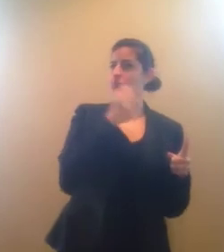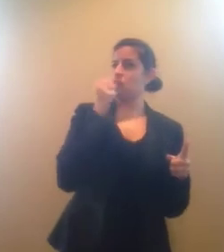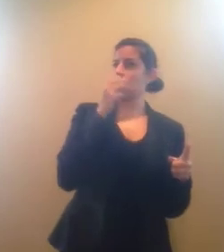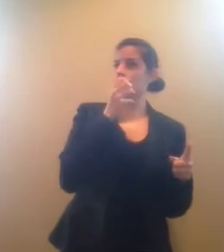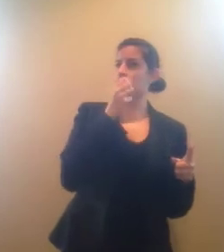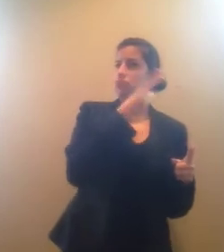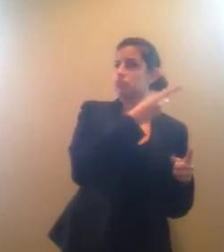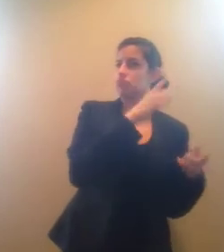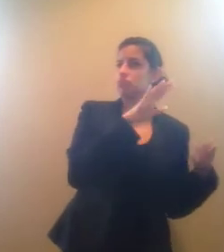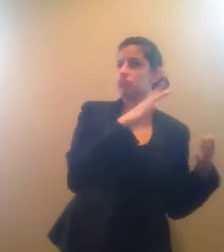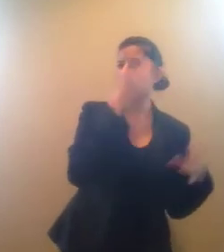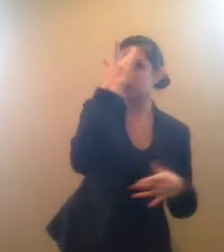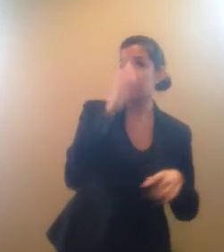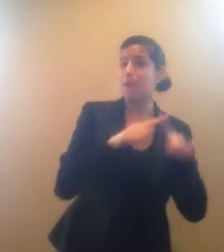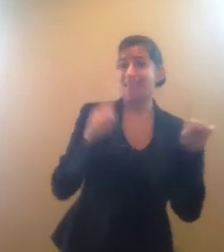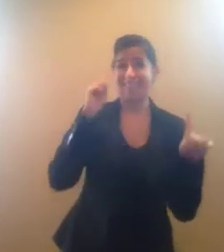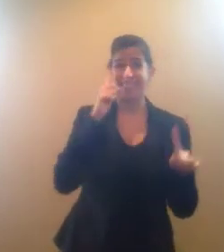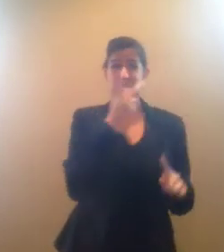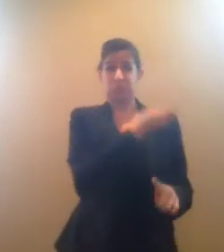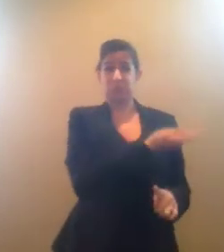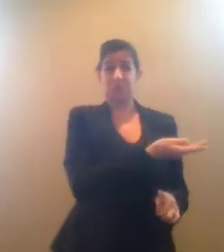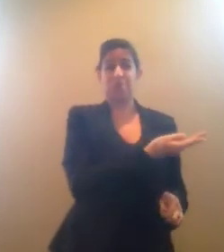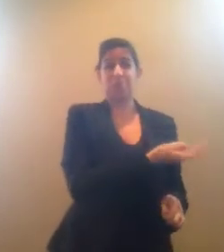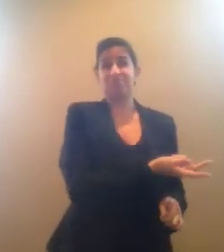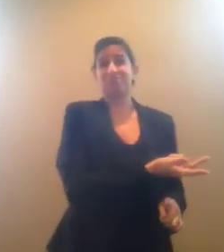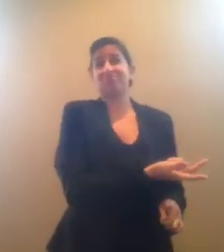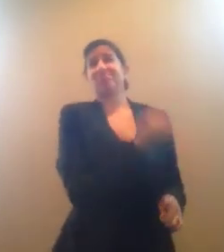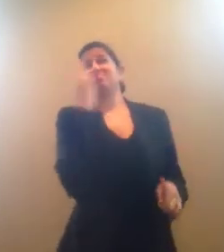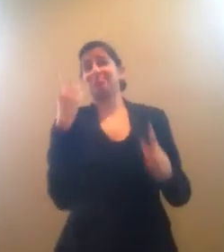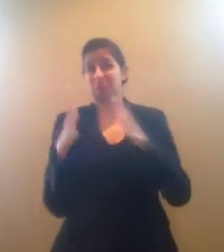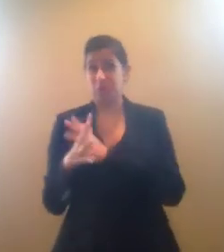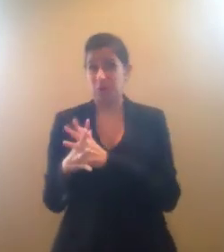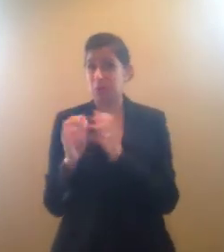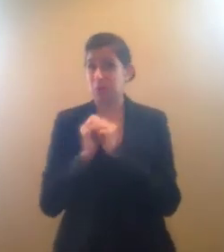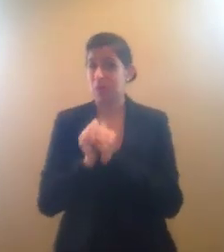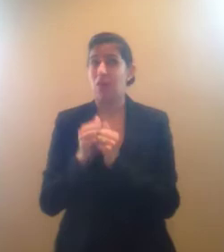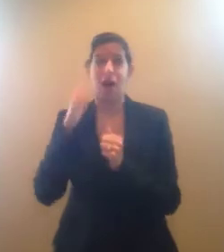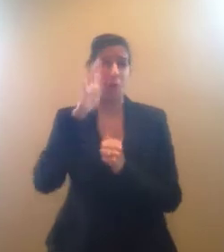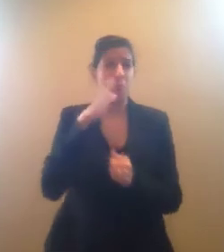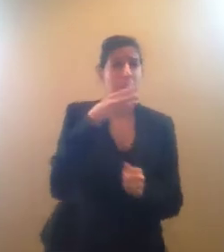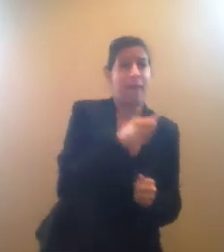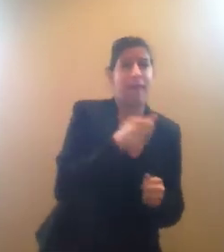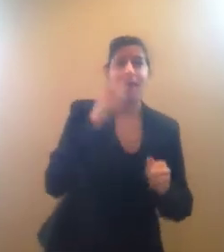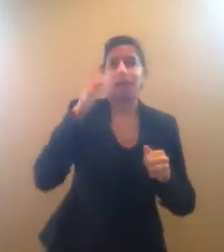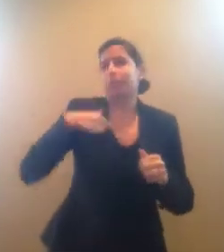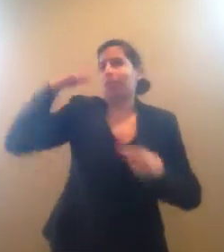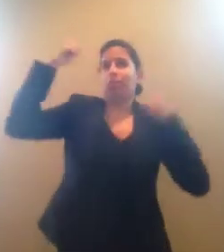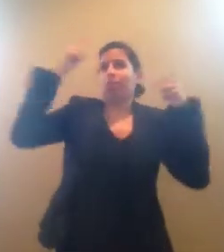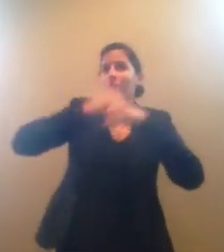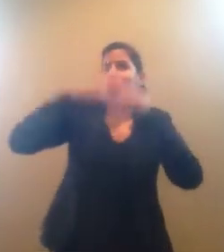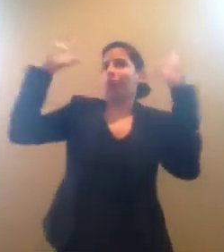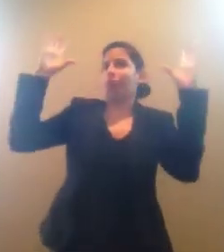over also. And I said, I'll pay for the I mean, I had this whole sort of picture. So anyway, I left, and